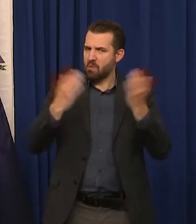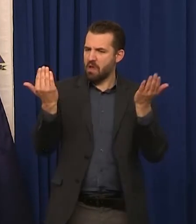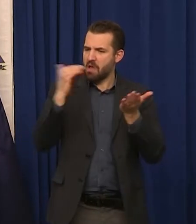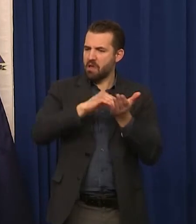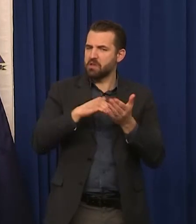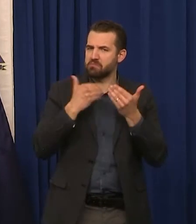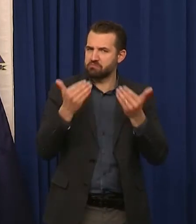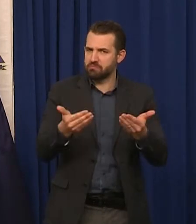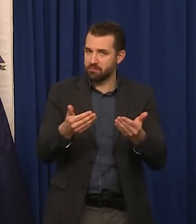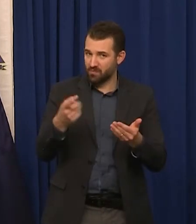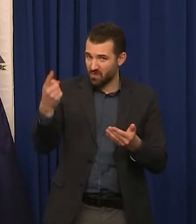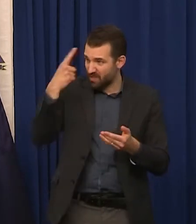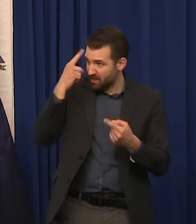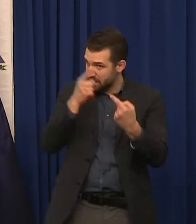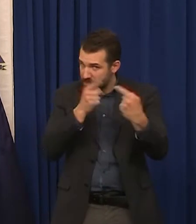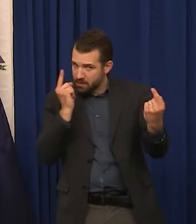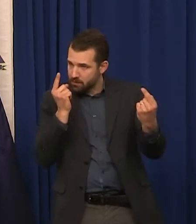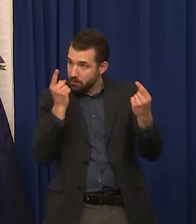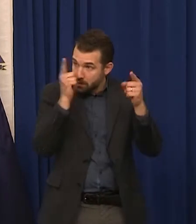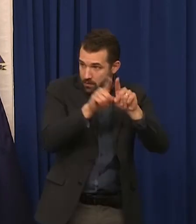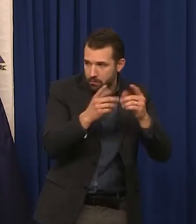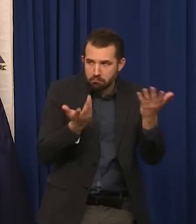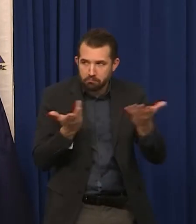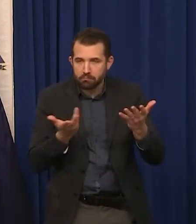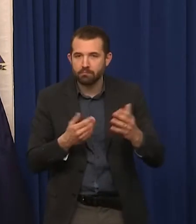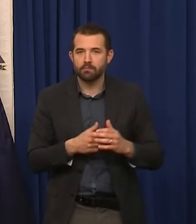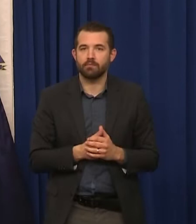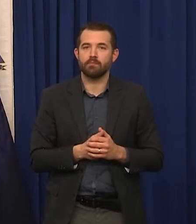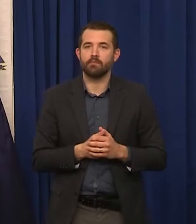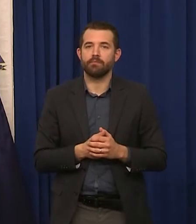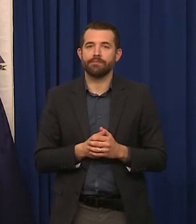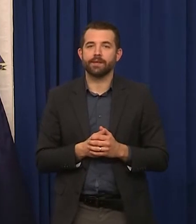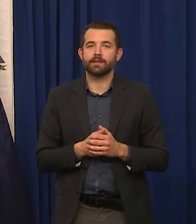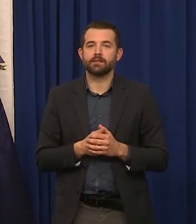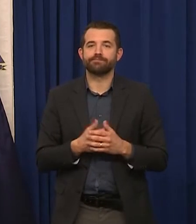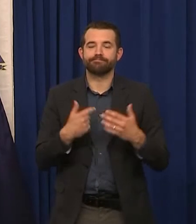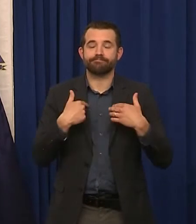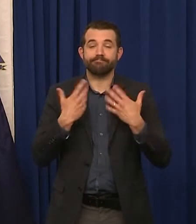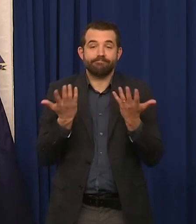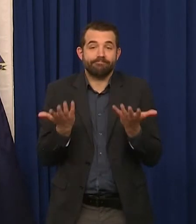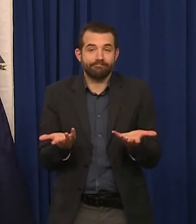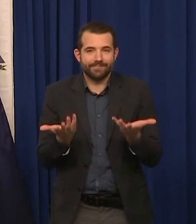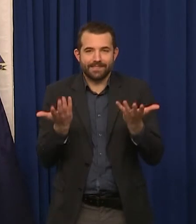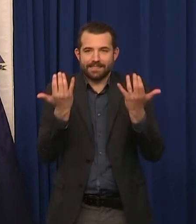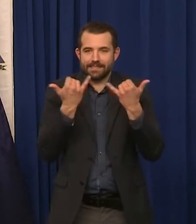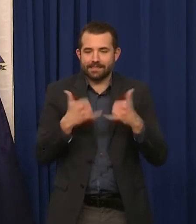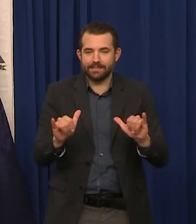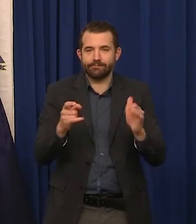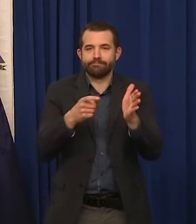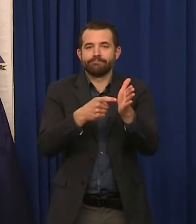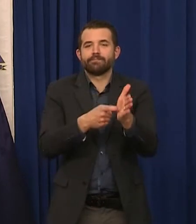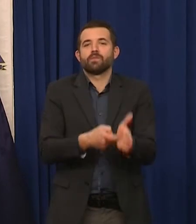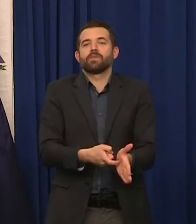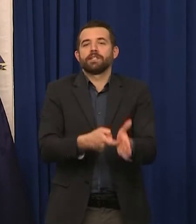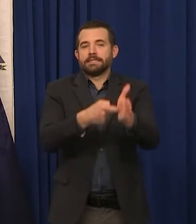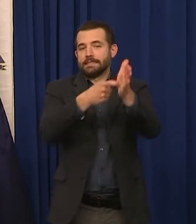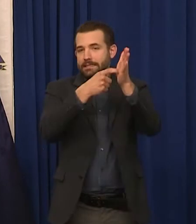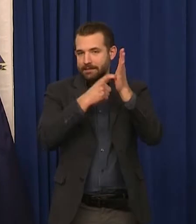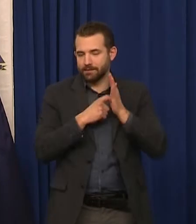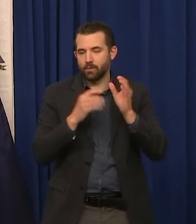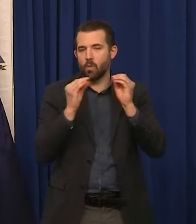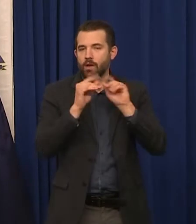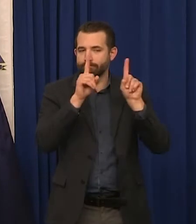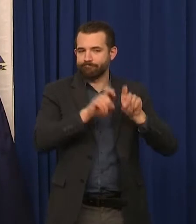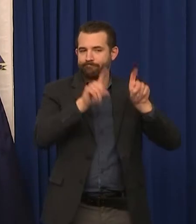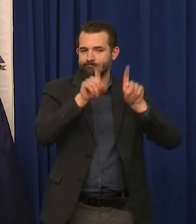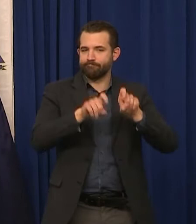What I would say is that we are still in a situation where additional testing capacity would be needed. And we are